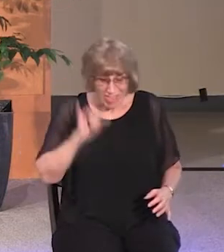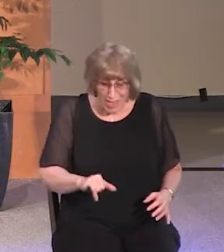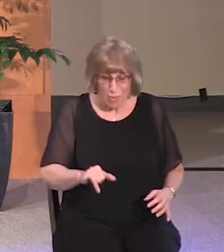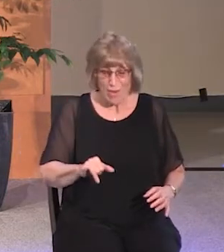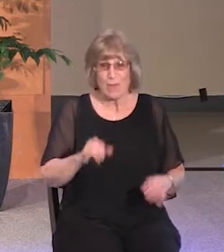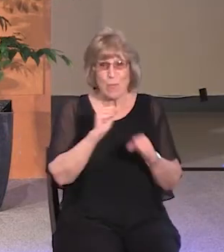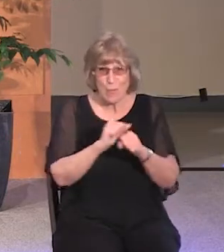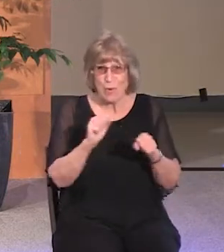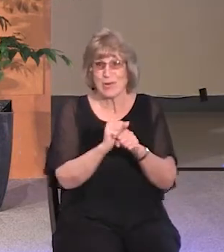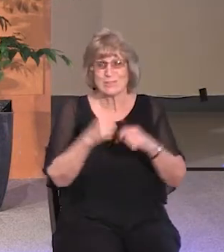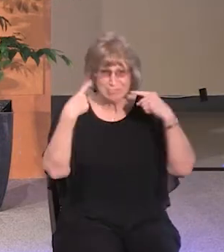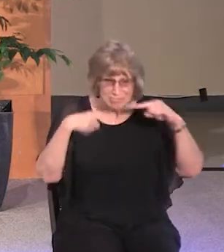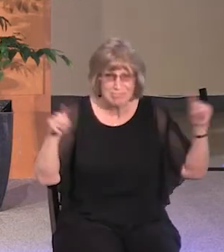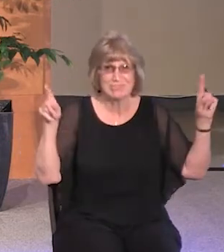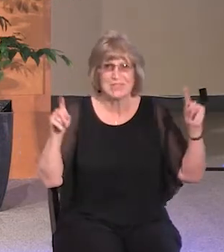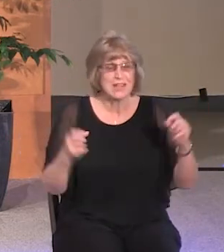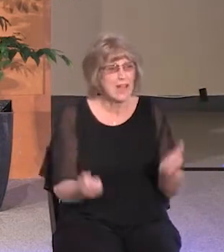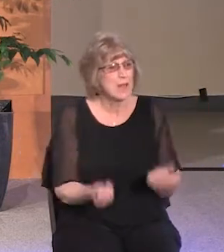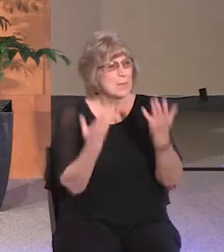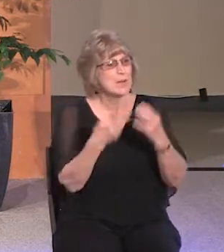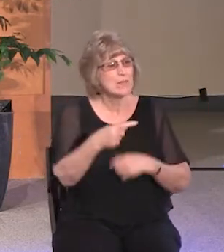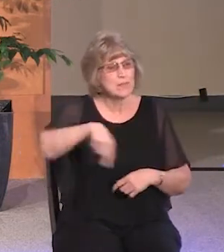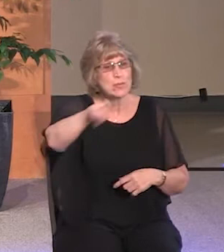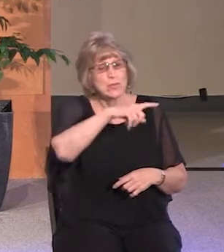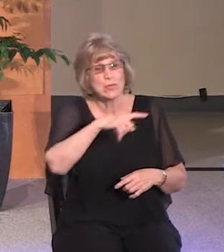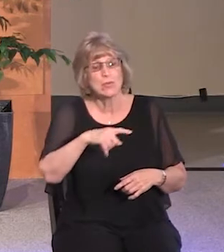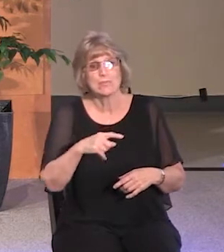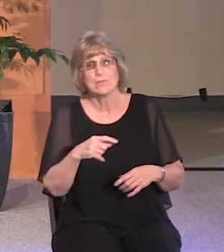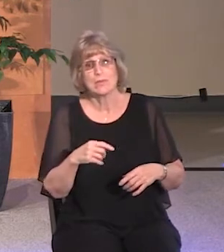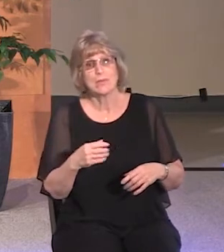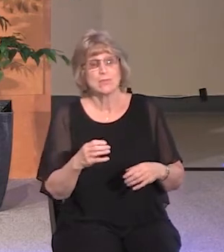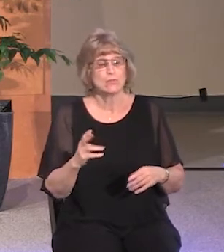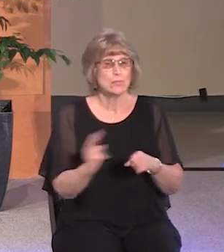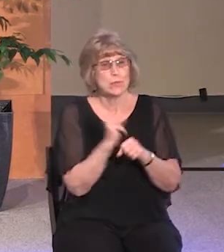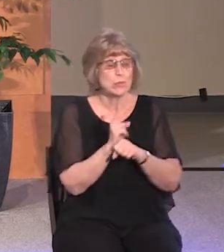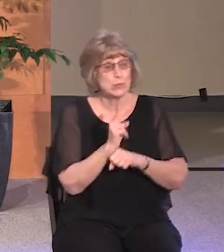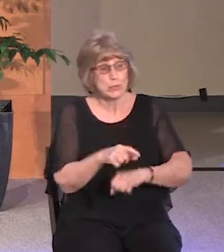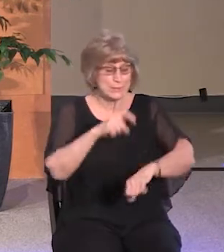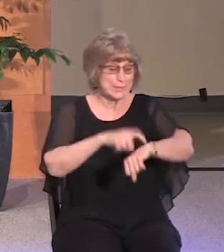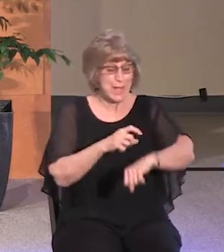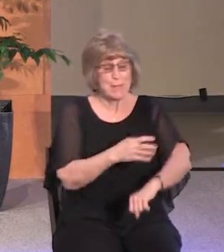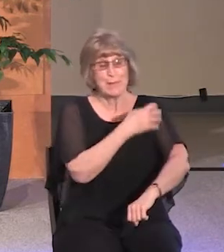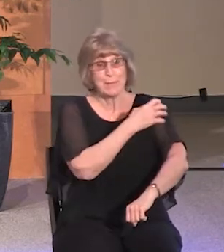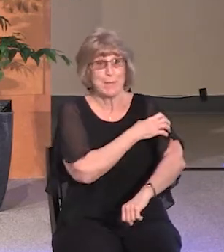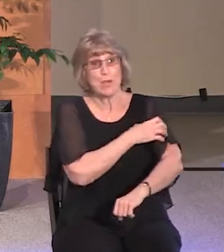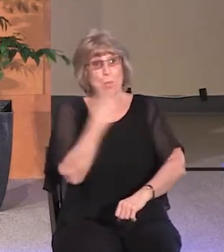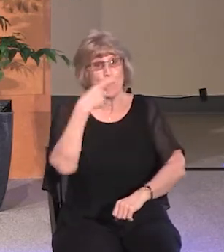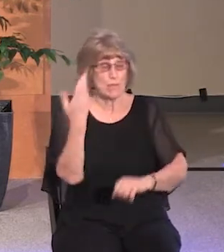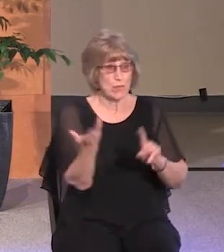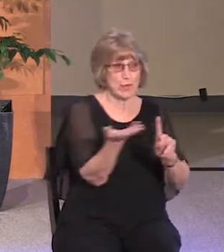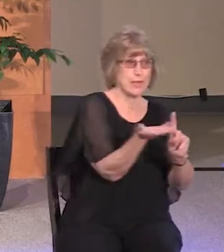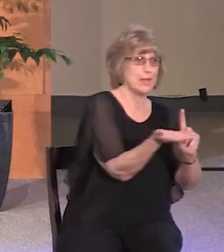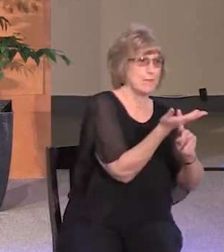Show of hands, how many of you have spent so much of your energy and time trying to convince someone else of who you are? Come on,